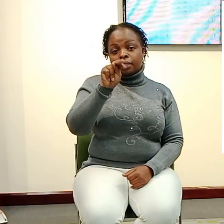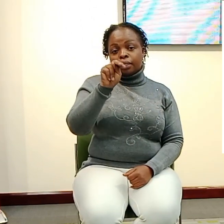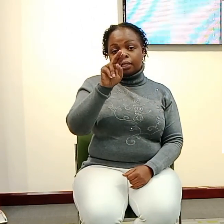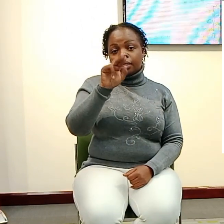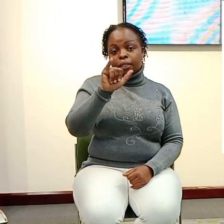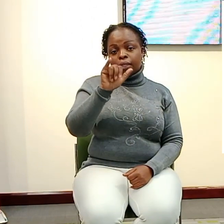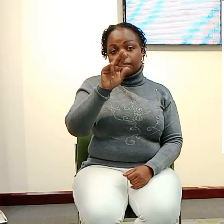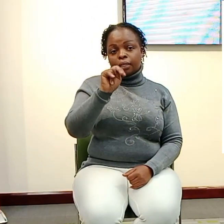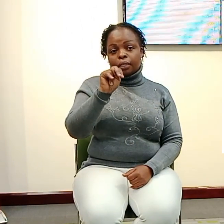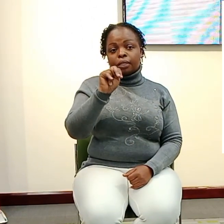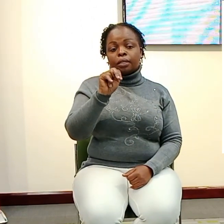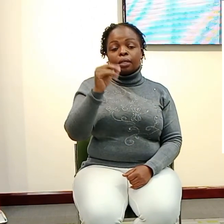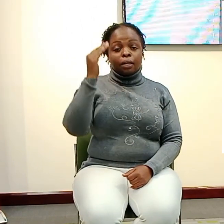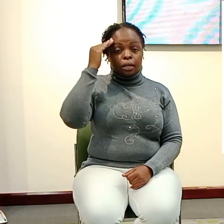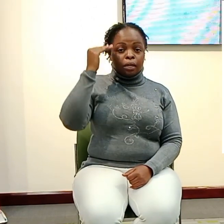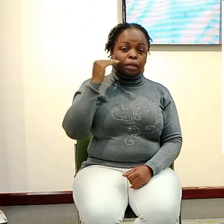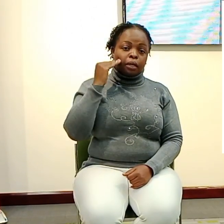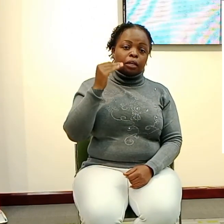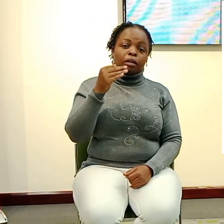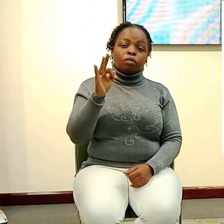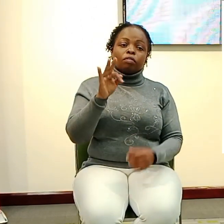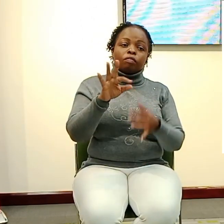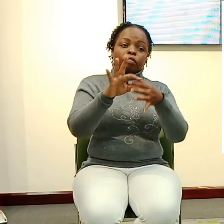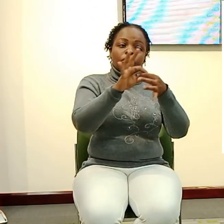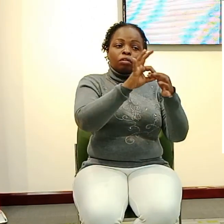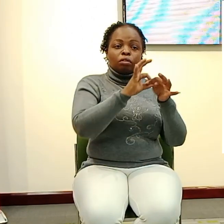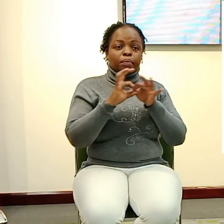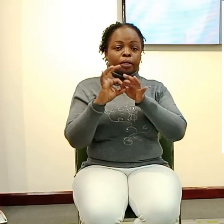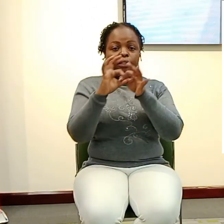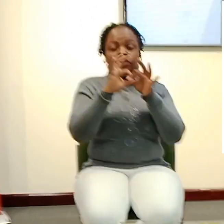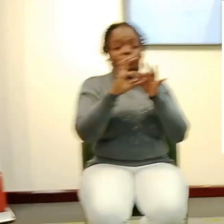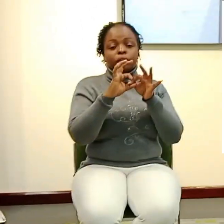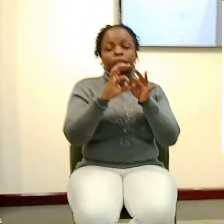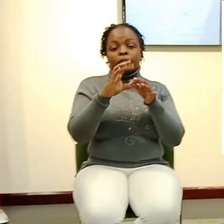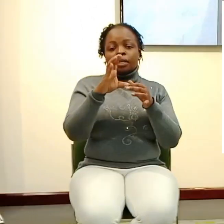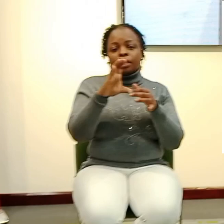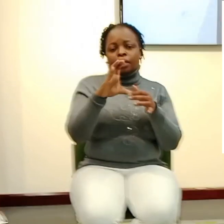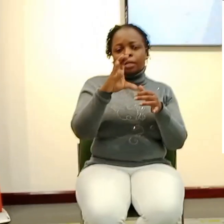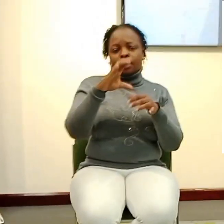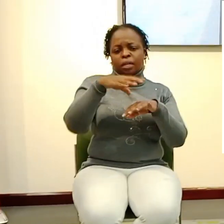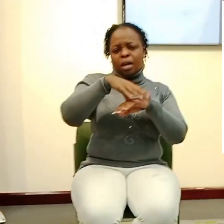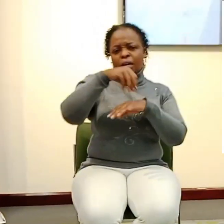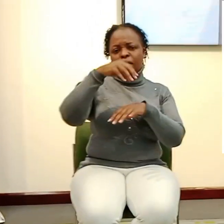of cooperation at the Canadian High Commission.